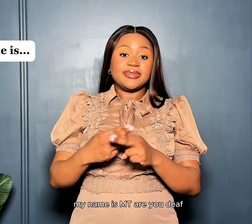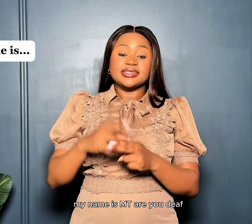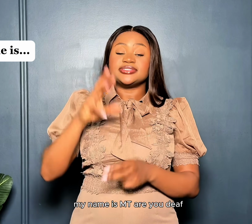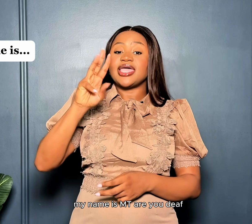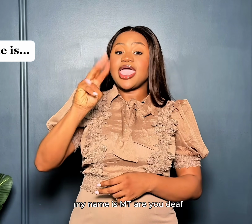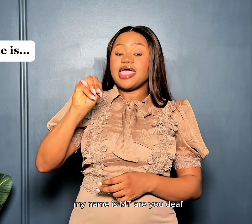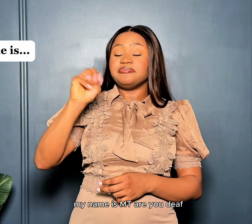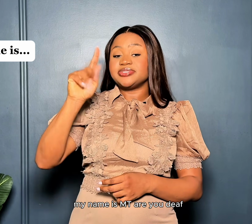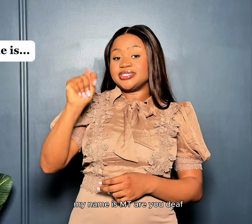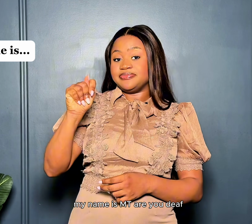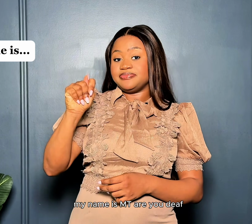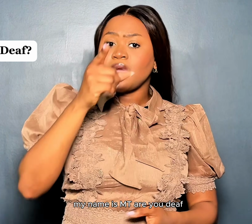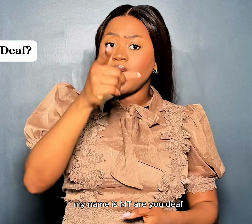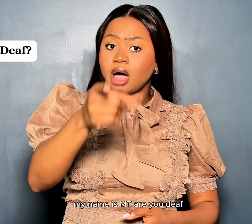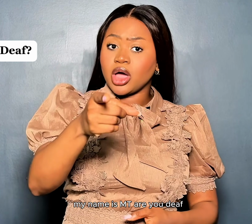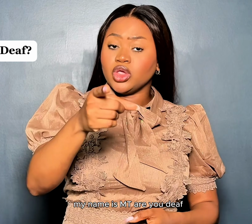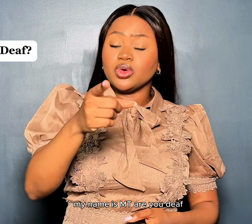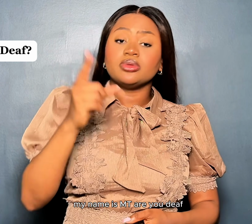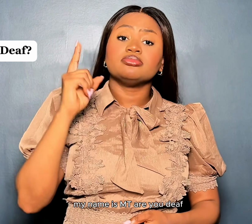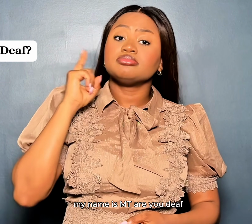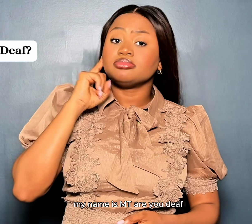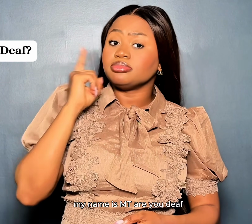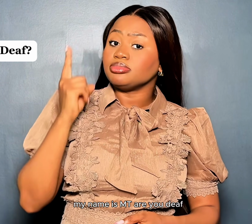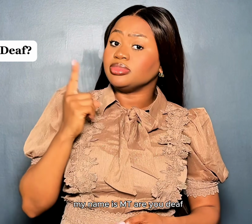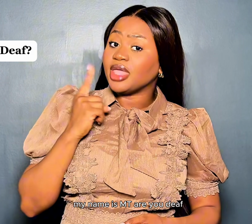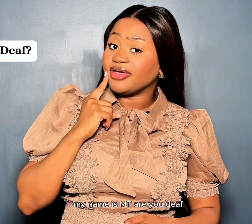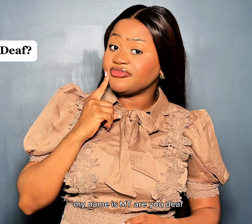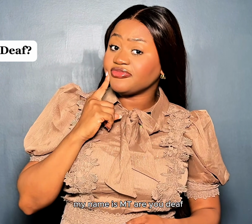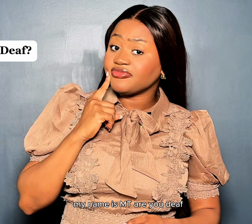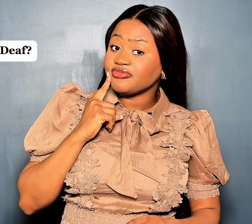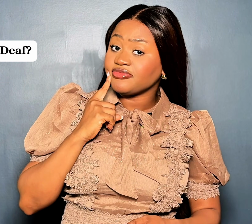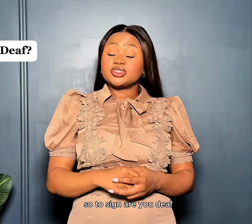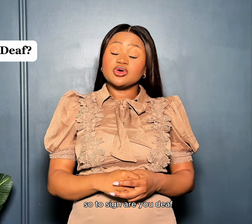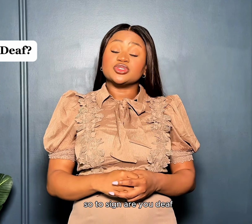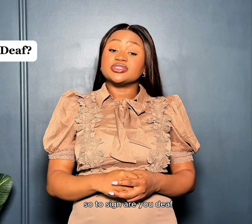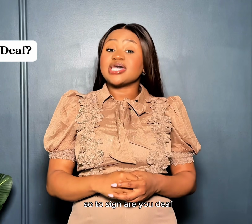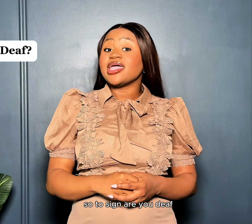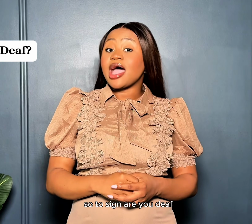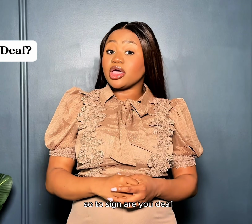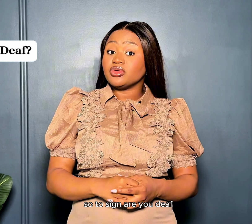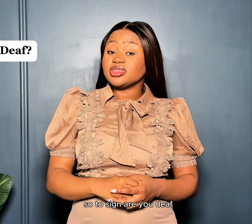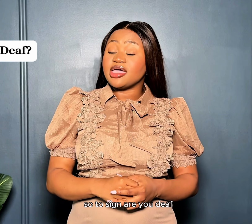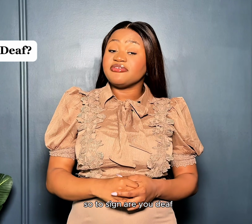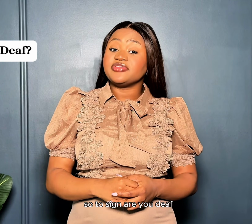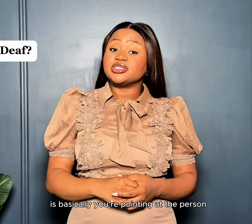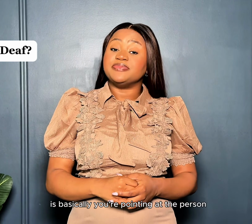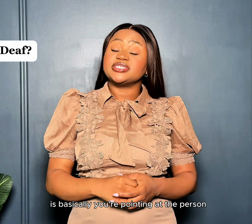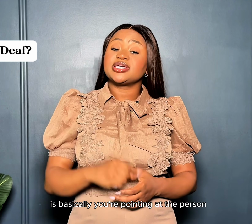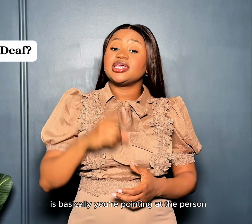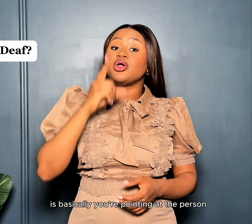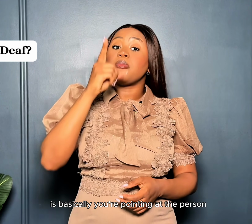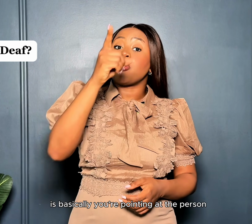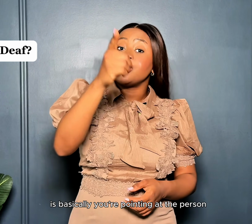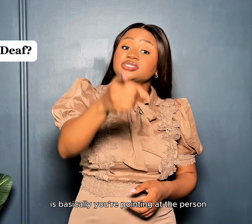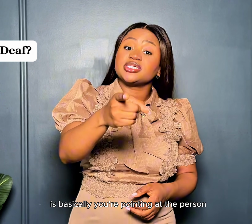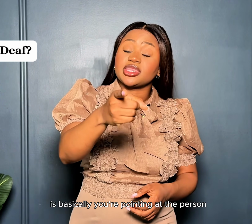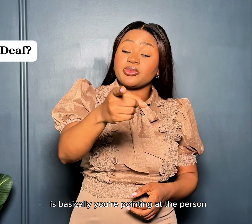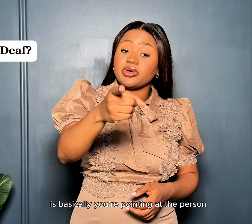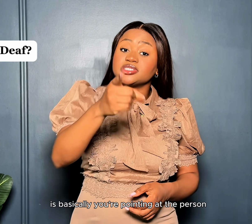is empty. Are you deaf? So to sign are you deaf is basically you're pointing at the